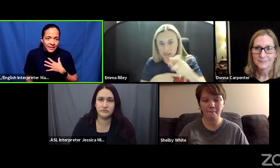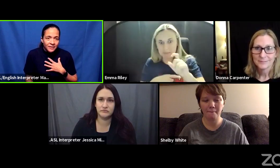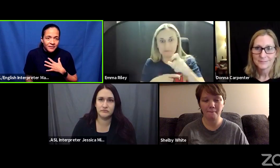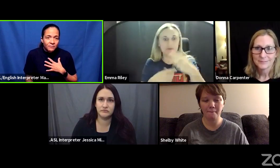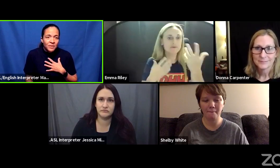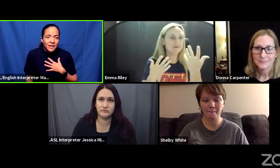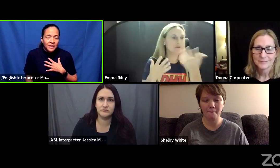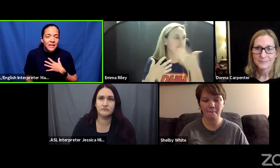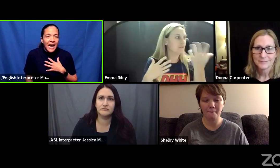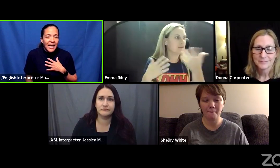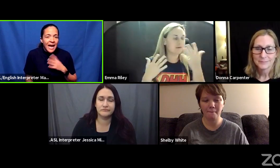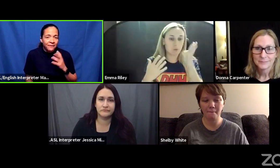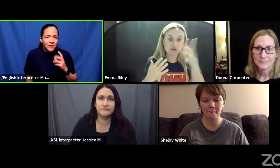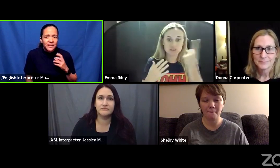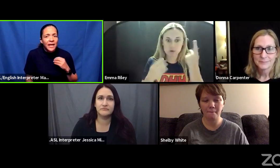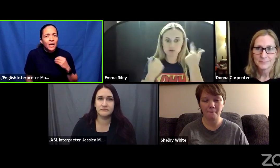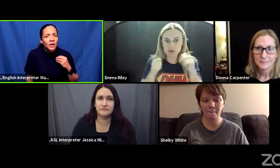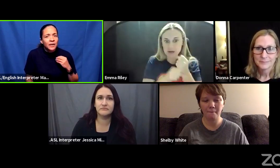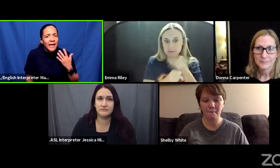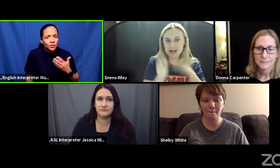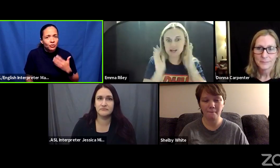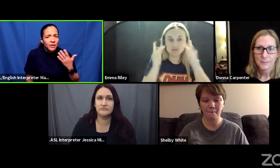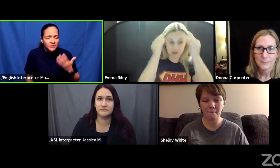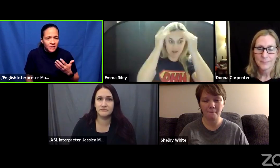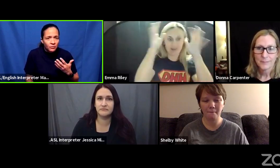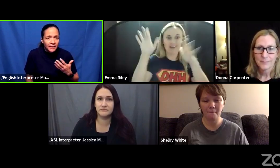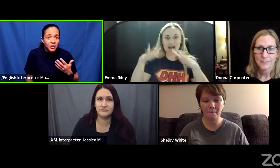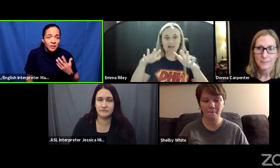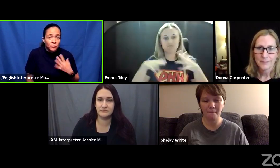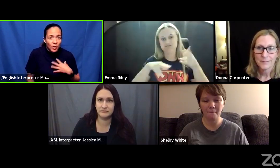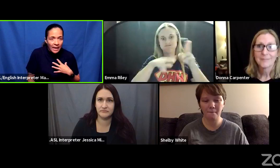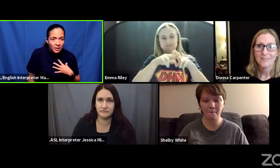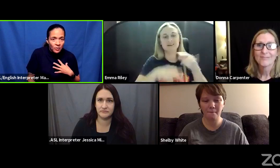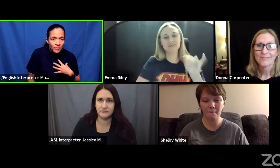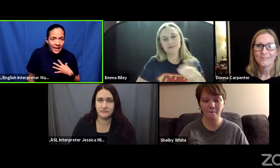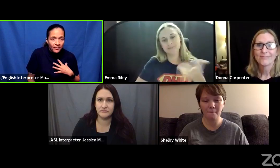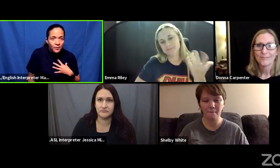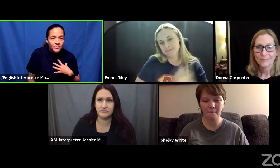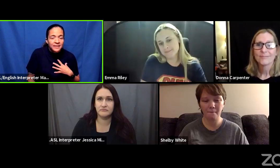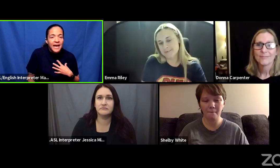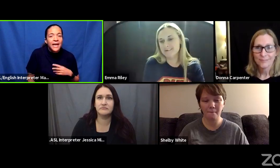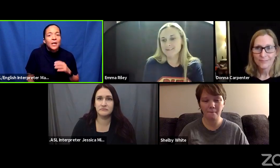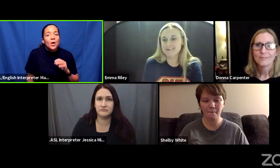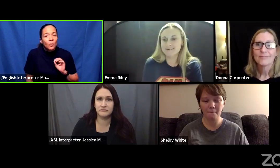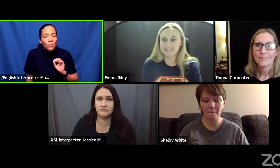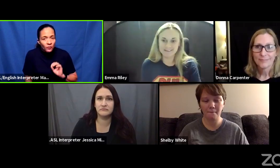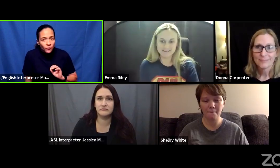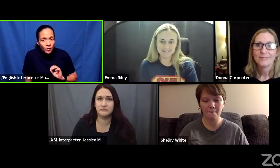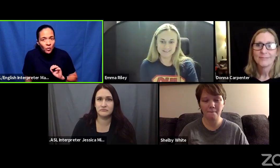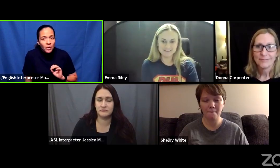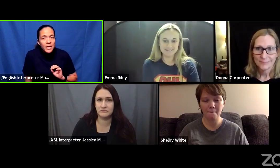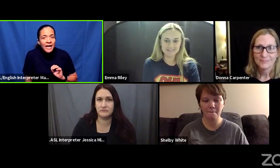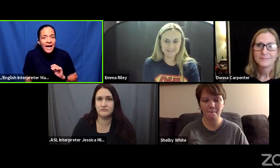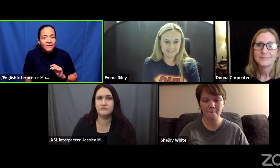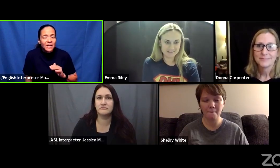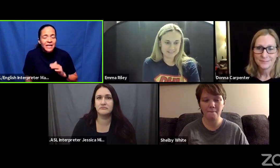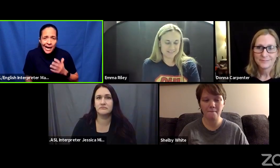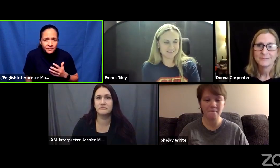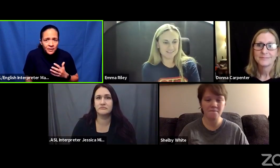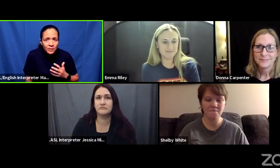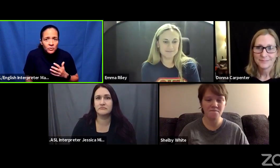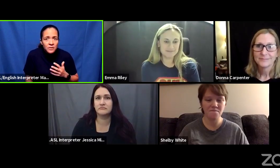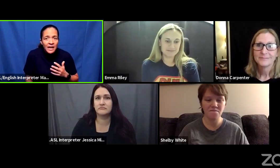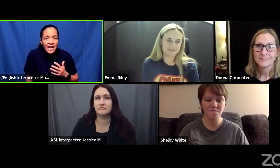new places because I have to take on extra considerations. Will I know where the bathroom is at? Will the floor not have